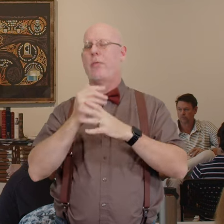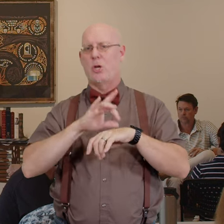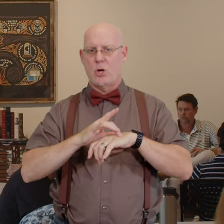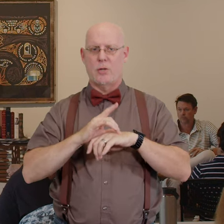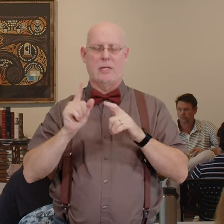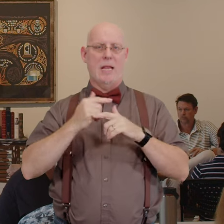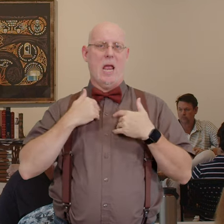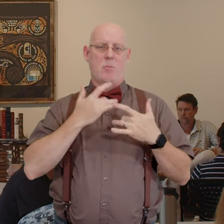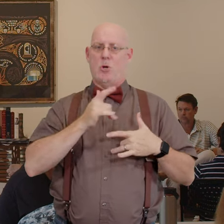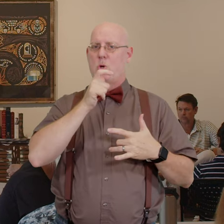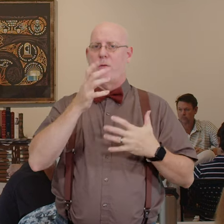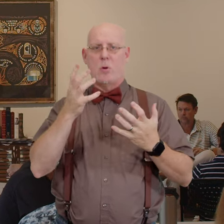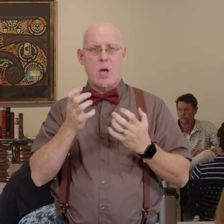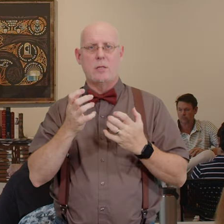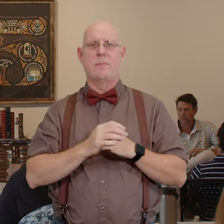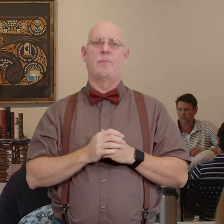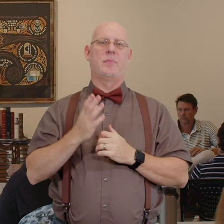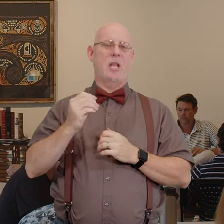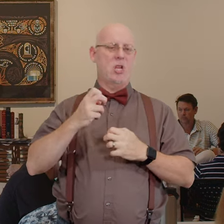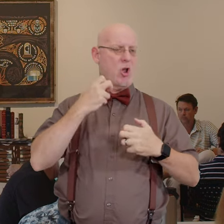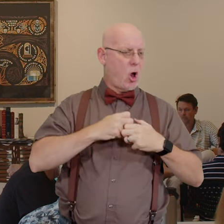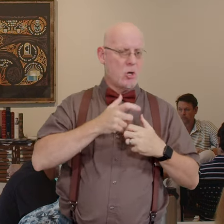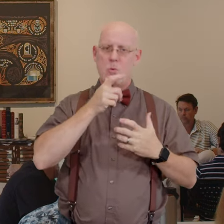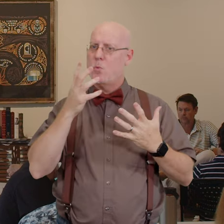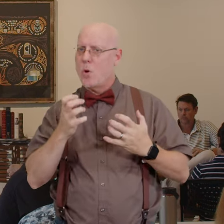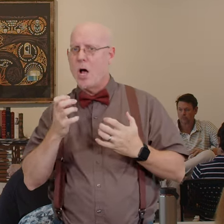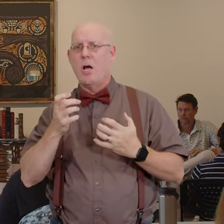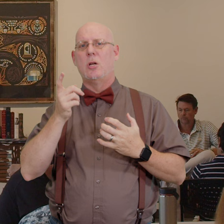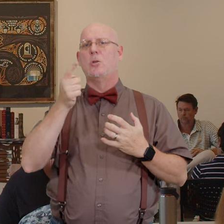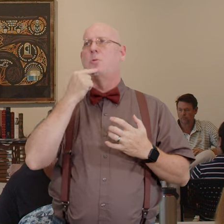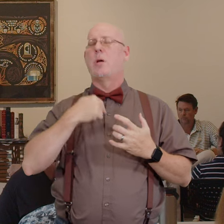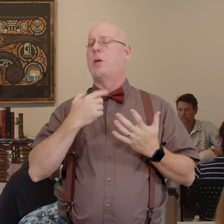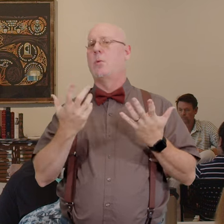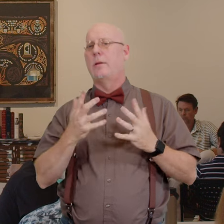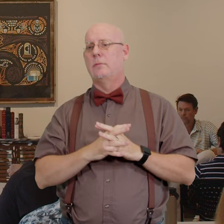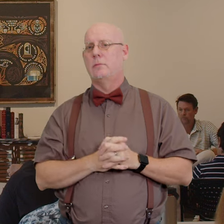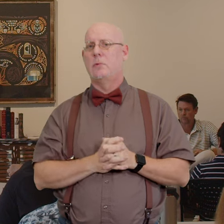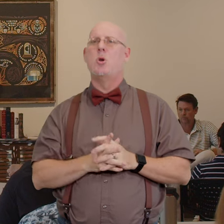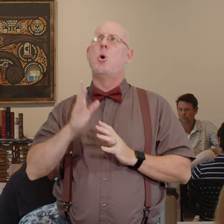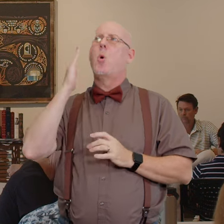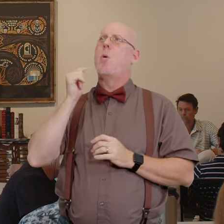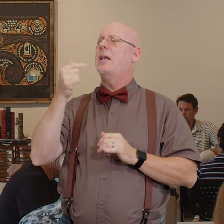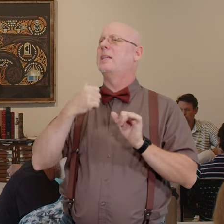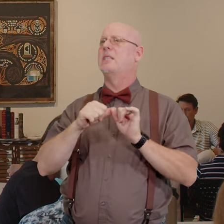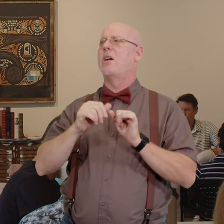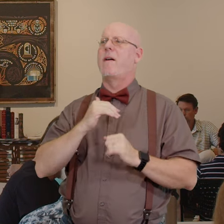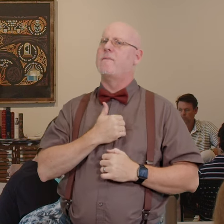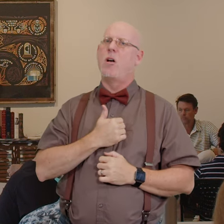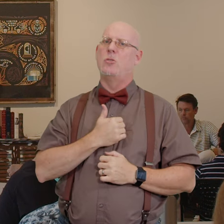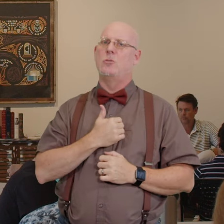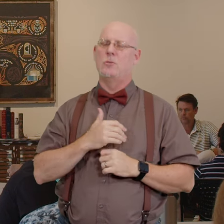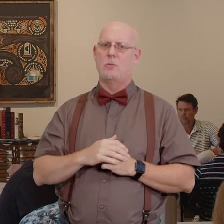the earth. So then he has mercy on whomever he wills, and he hardens whomever he wills. You will say to me then, why does he still